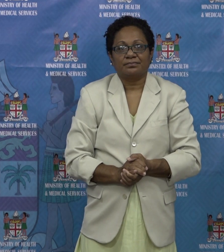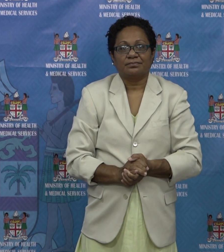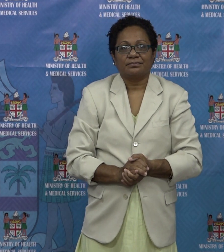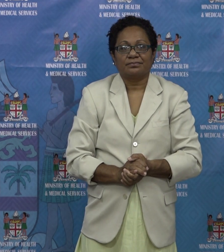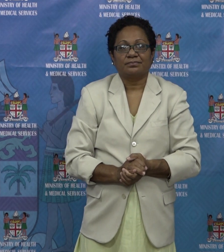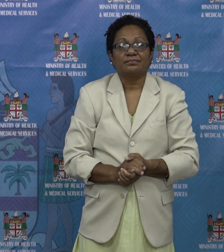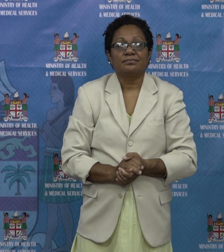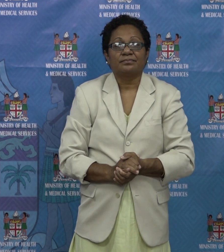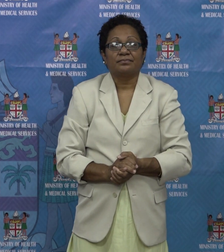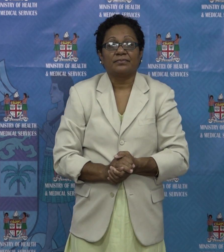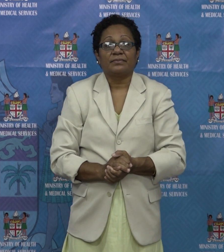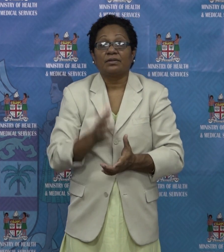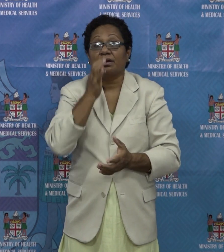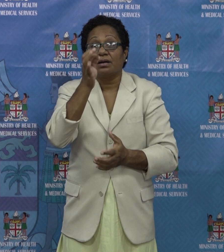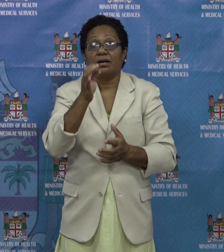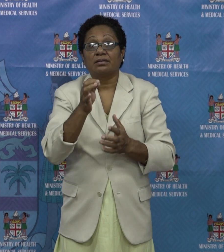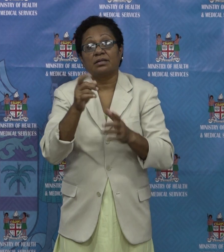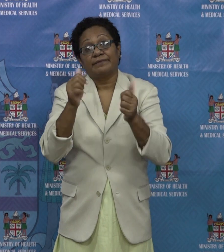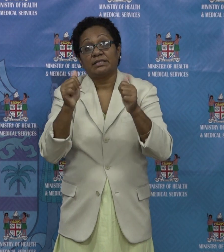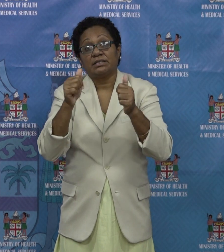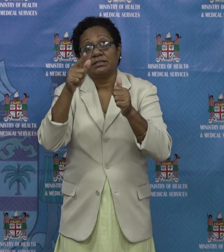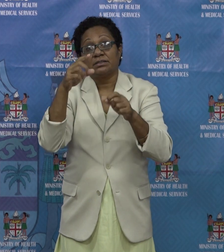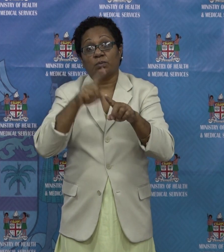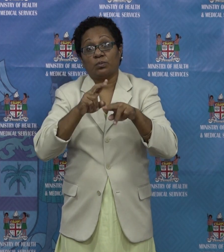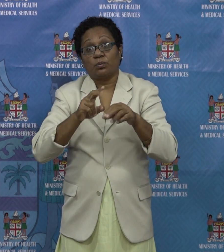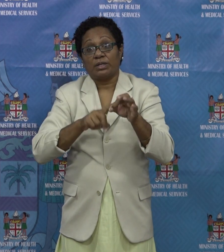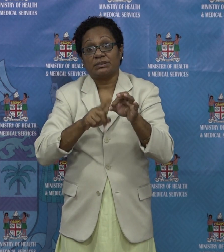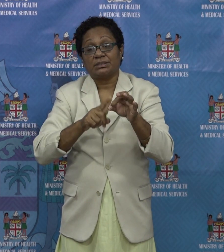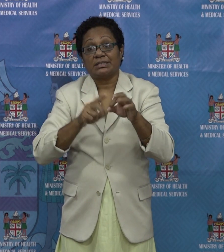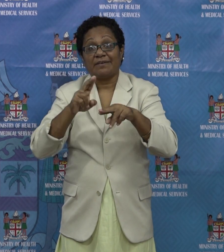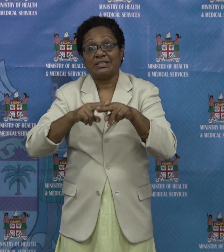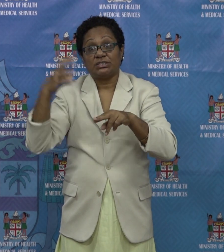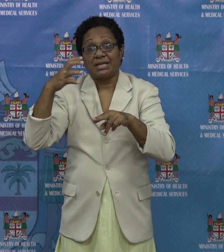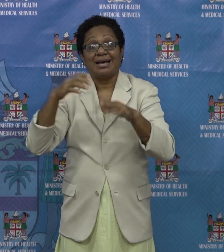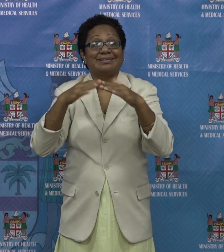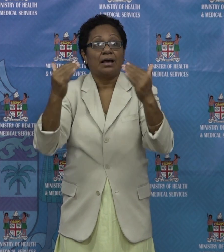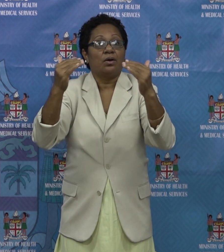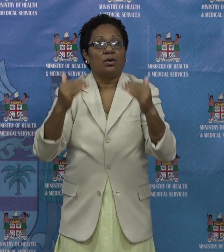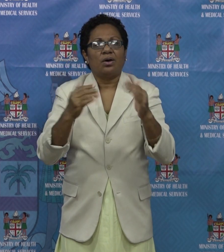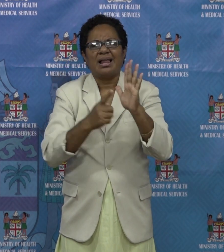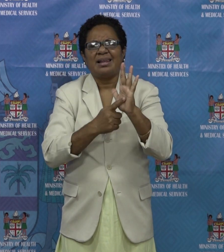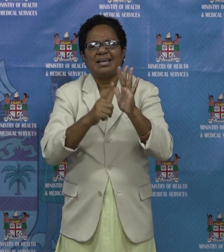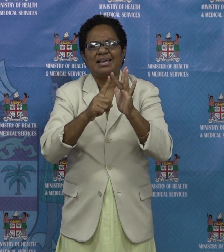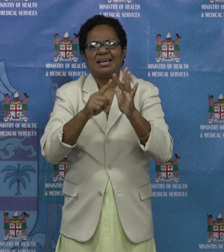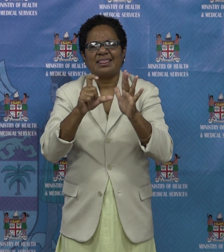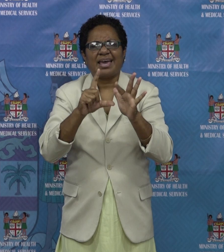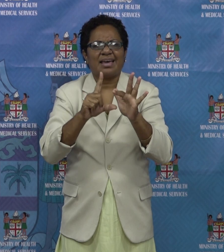Enoch, are you done with your question? We'll now move to Live.